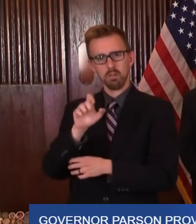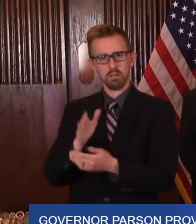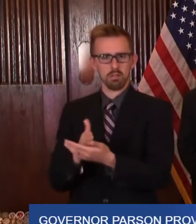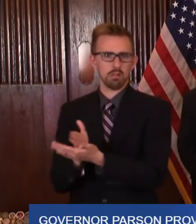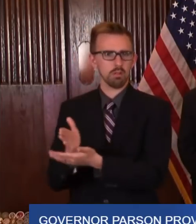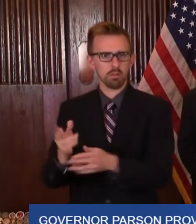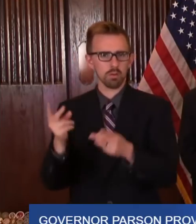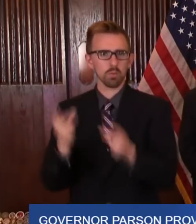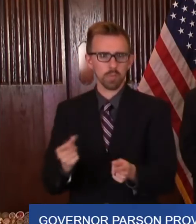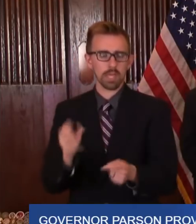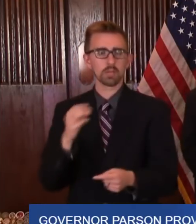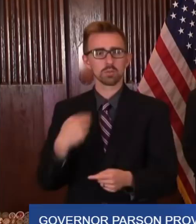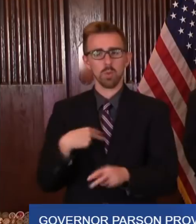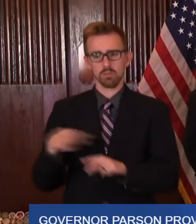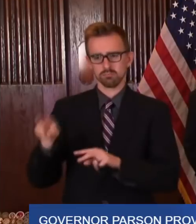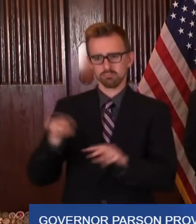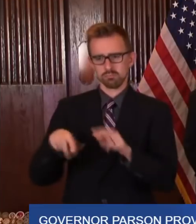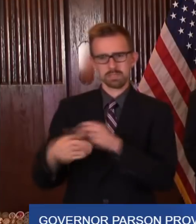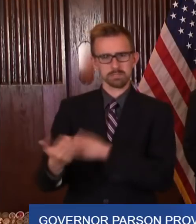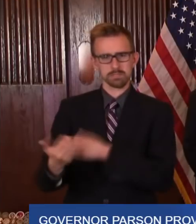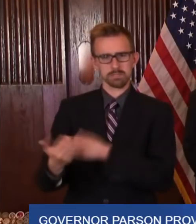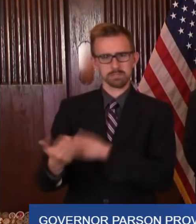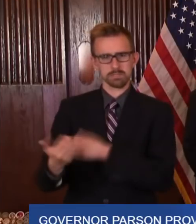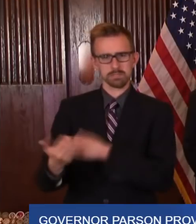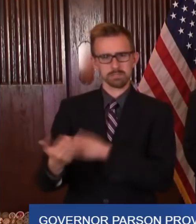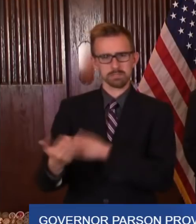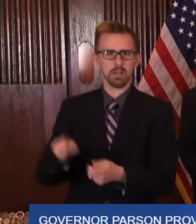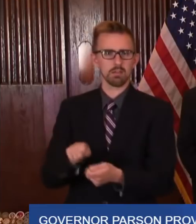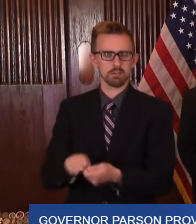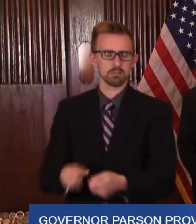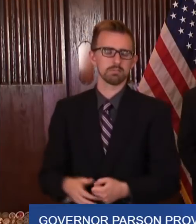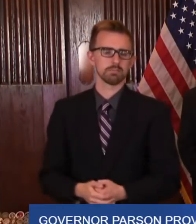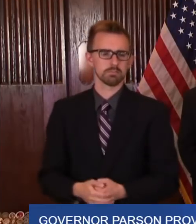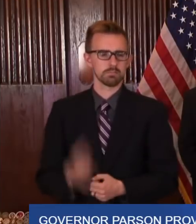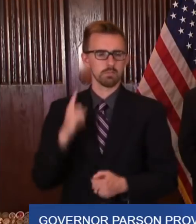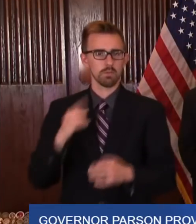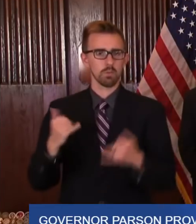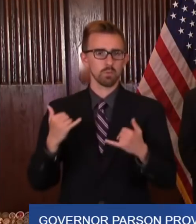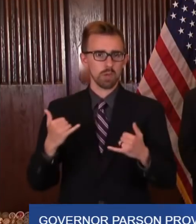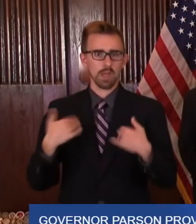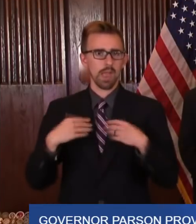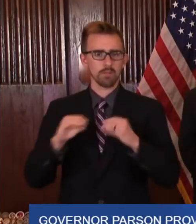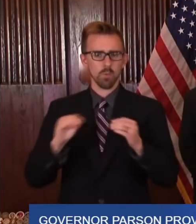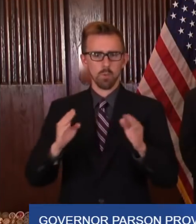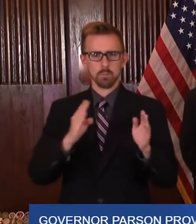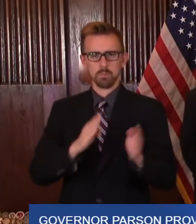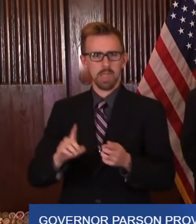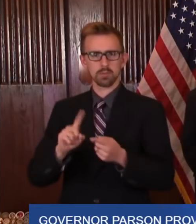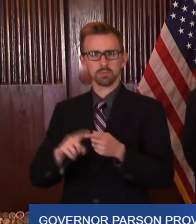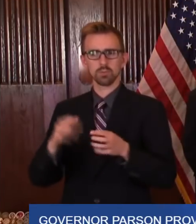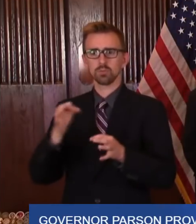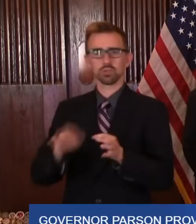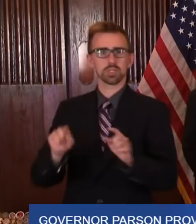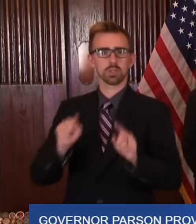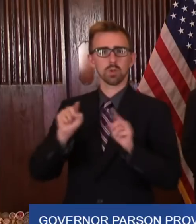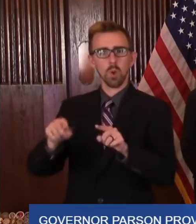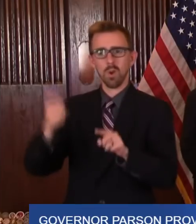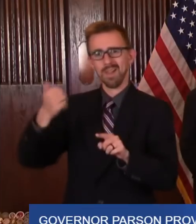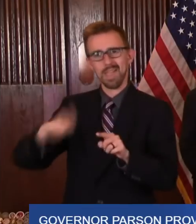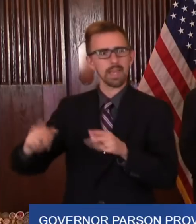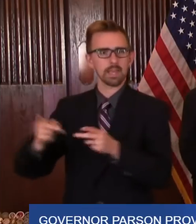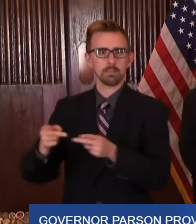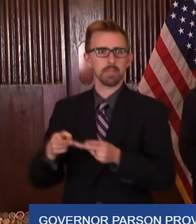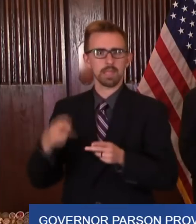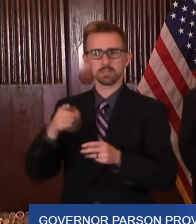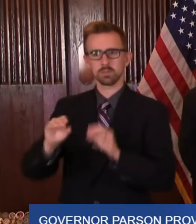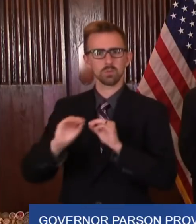So I spent some time this morning looking at just that. We do not have any plans to just go in to a place that